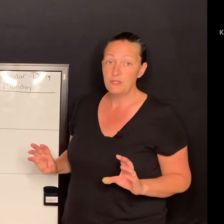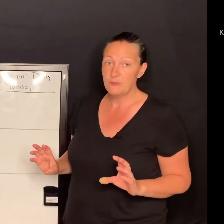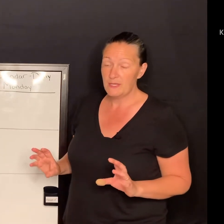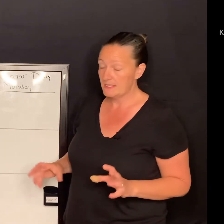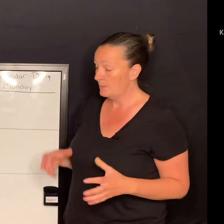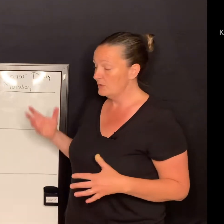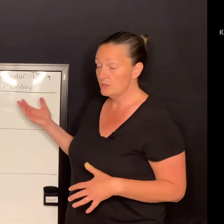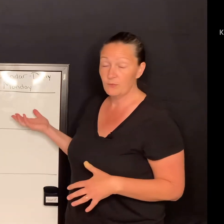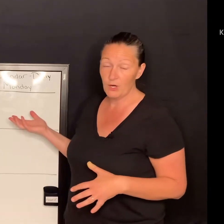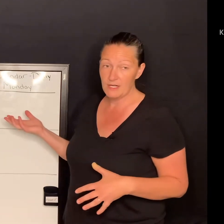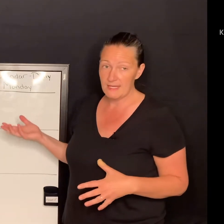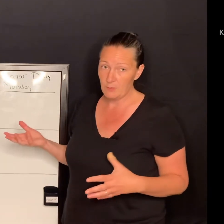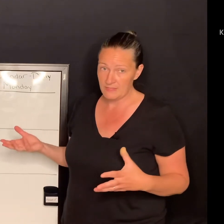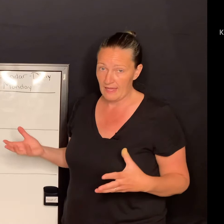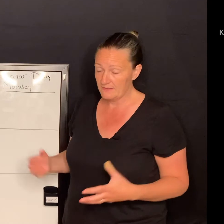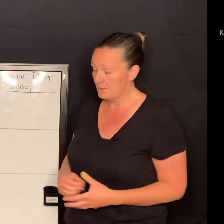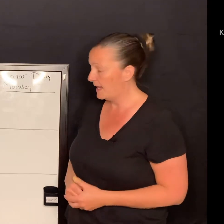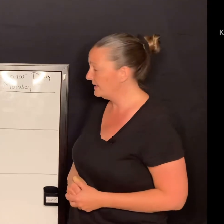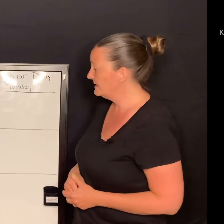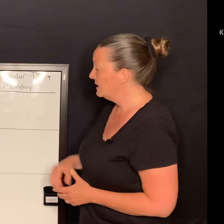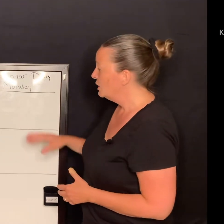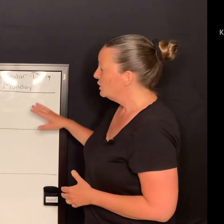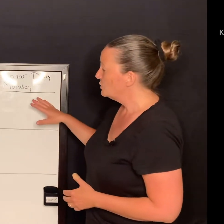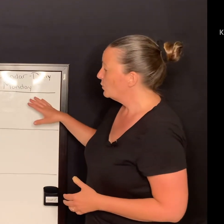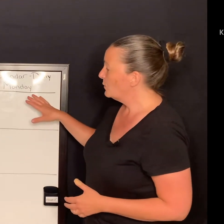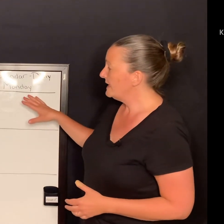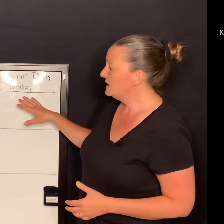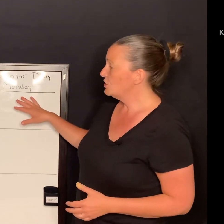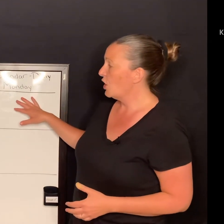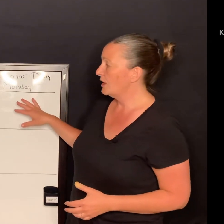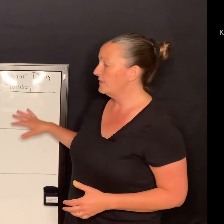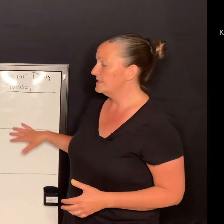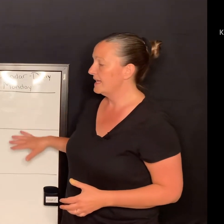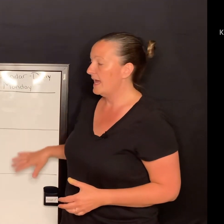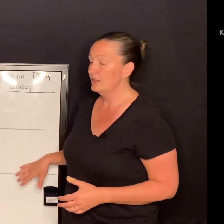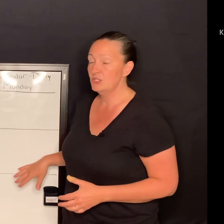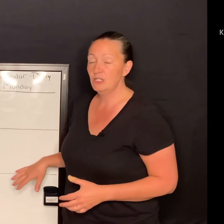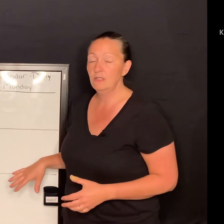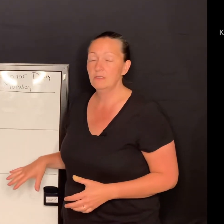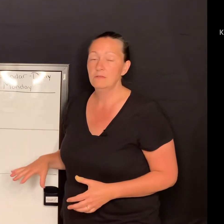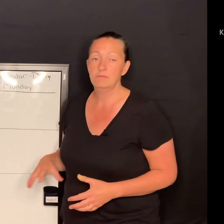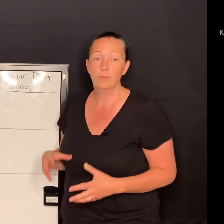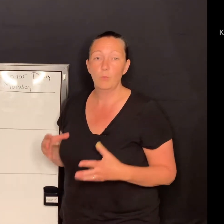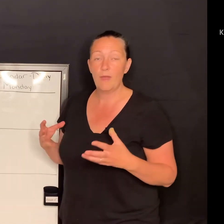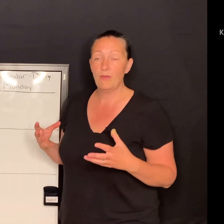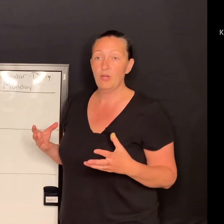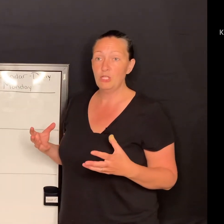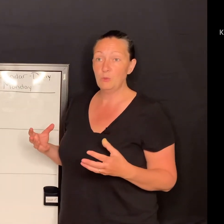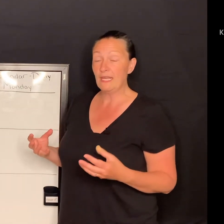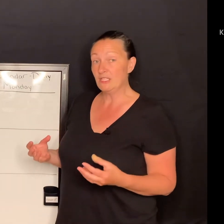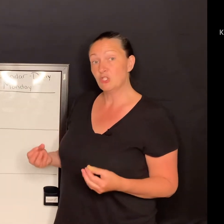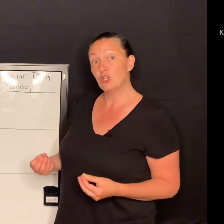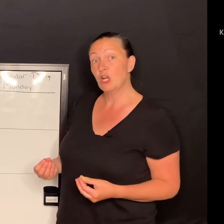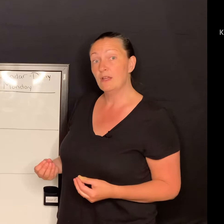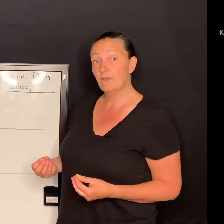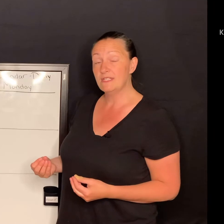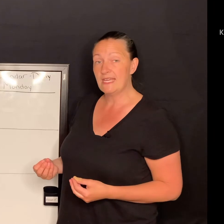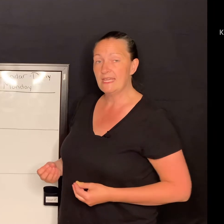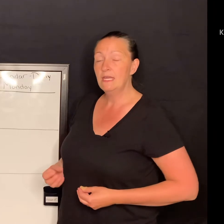pick symbols, so for our examples I have some pecks, so we can talk at this calendar whether you would like to start every day. It